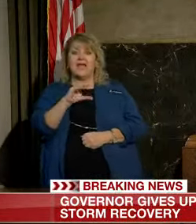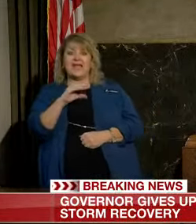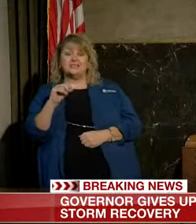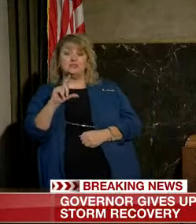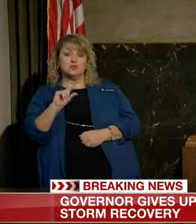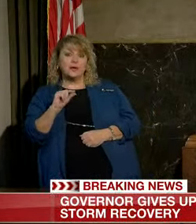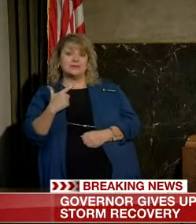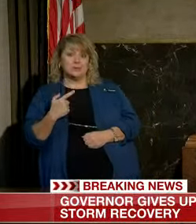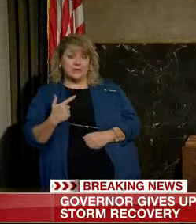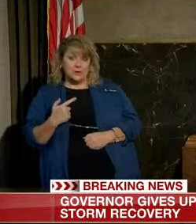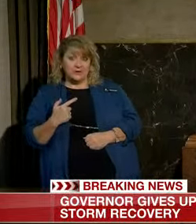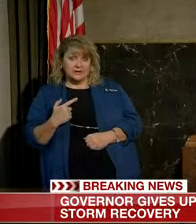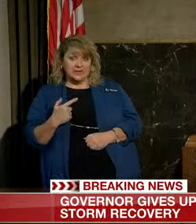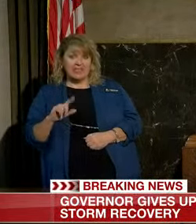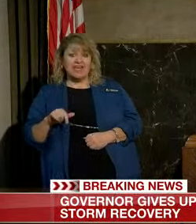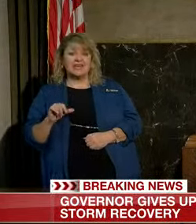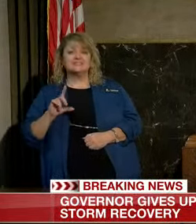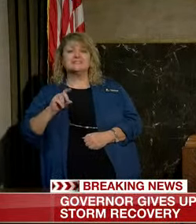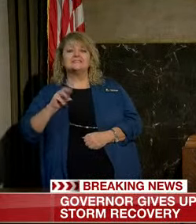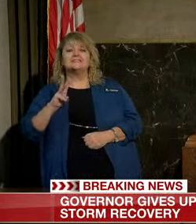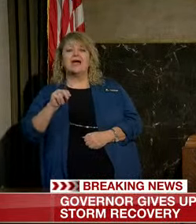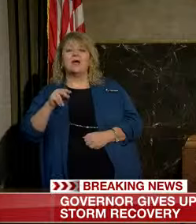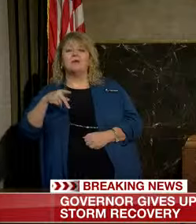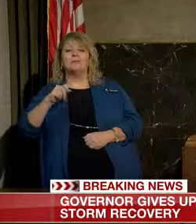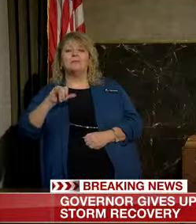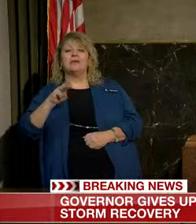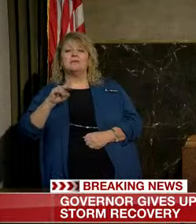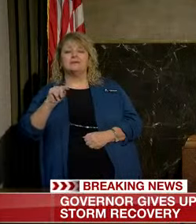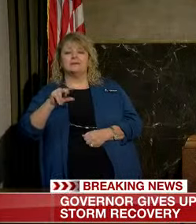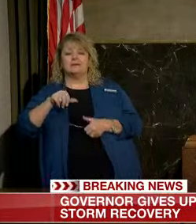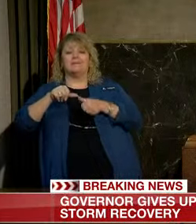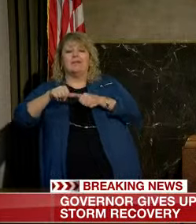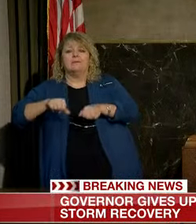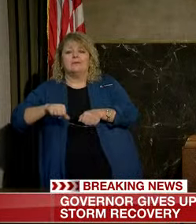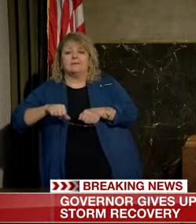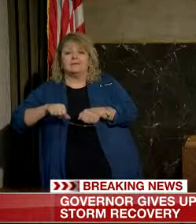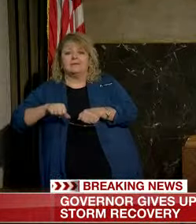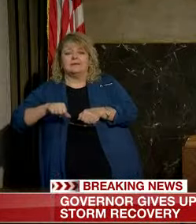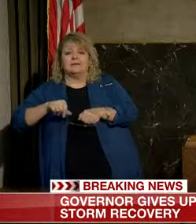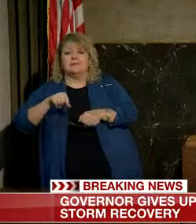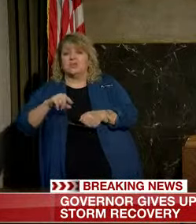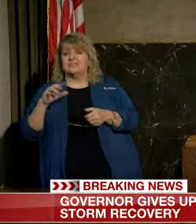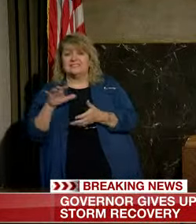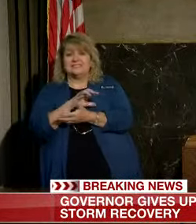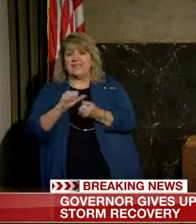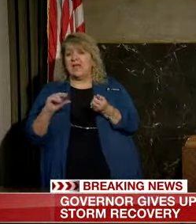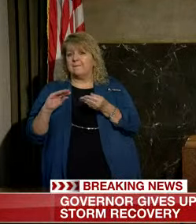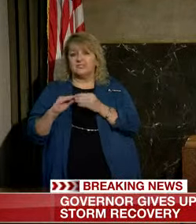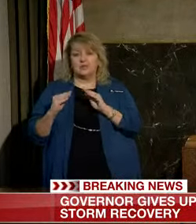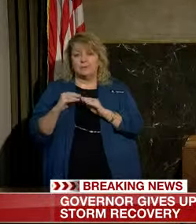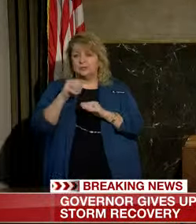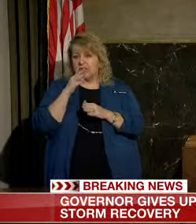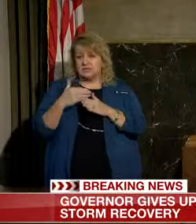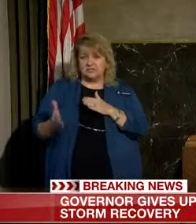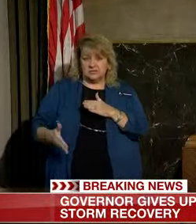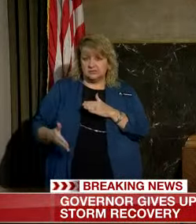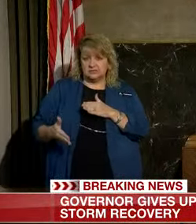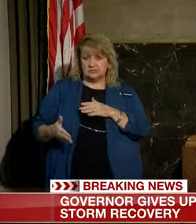2021 storms is a down payment. And that's because the damage numbers just have not been completed. They're not